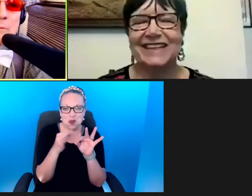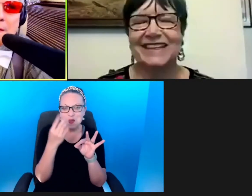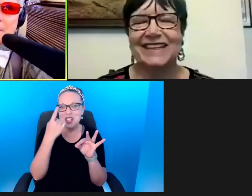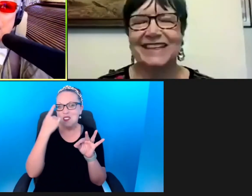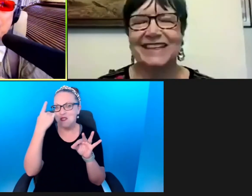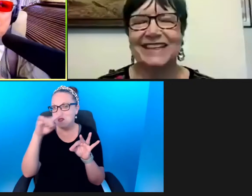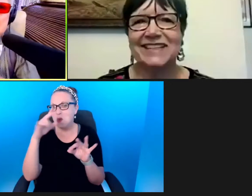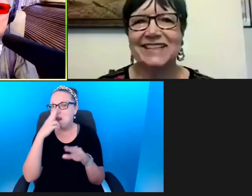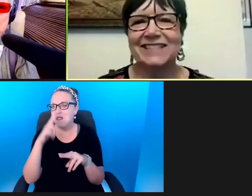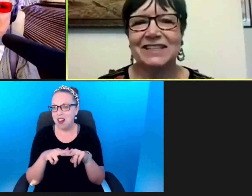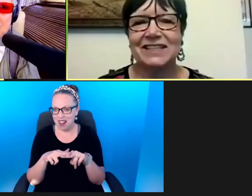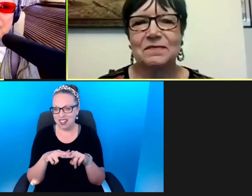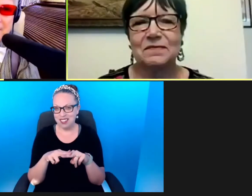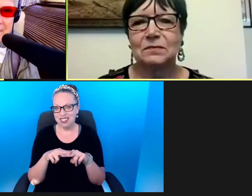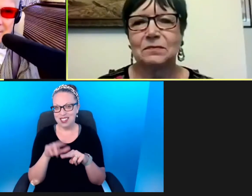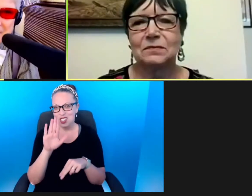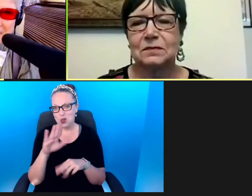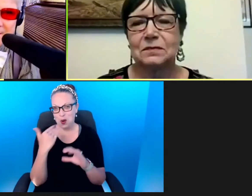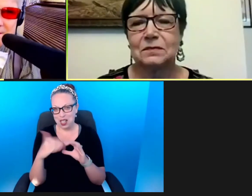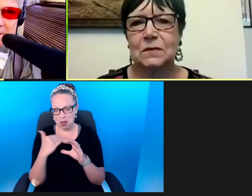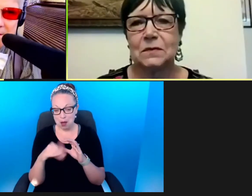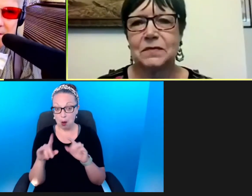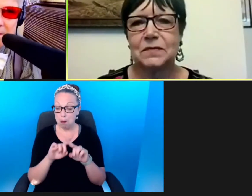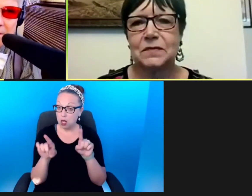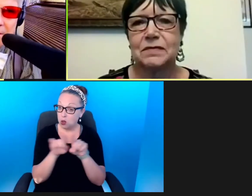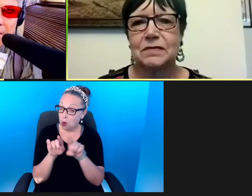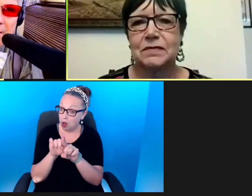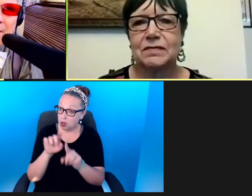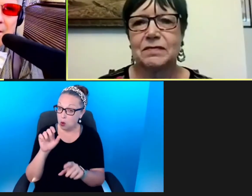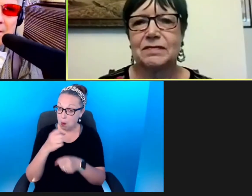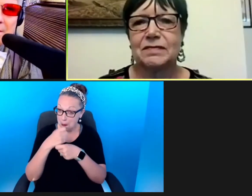do Yes. you weave, but you spin yarn, correct?